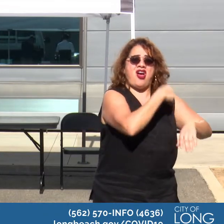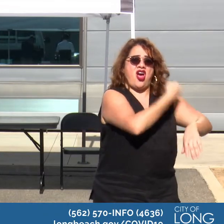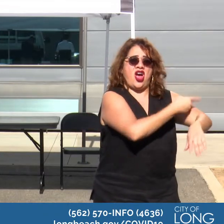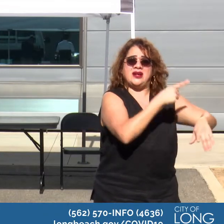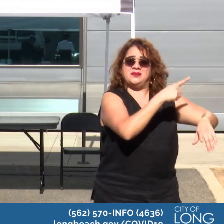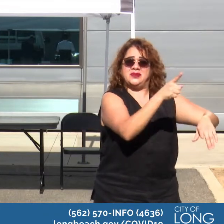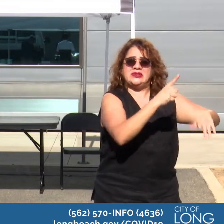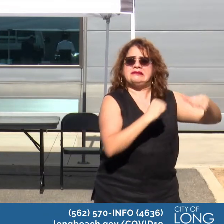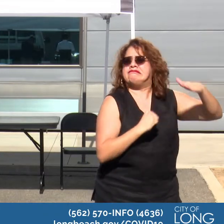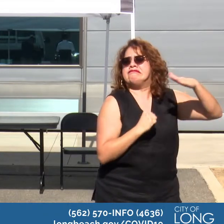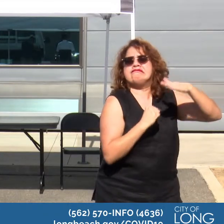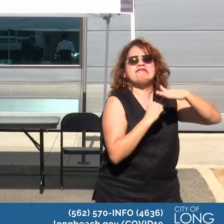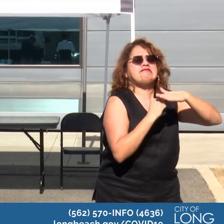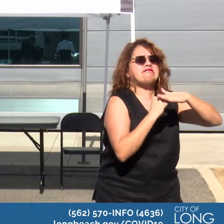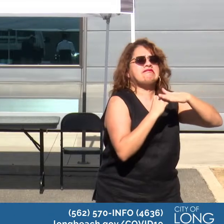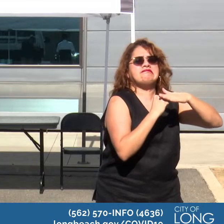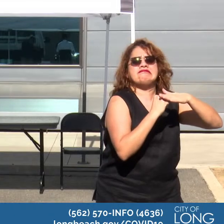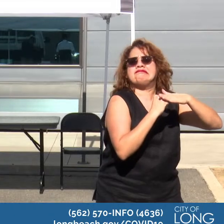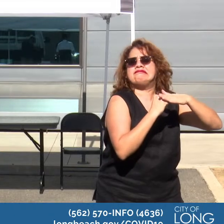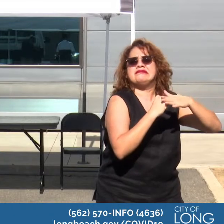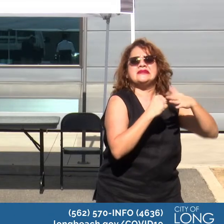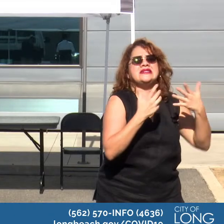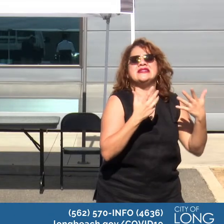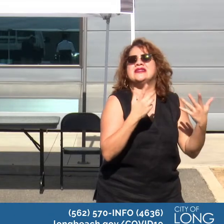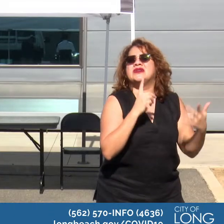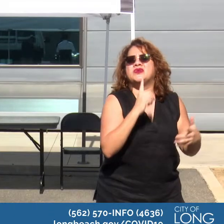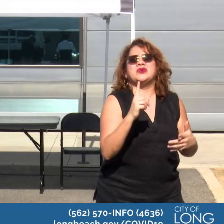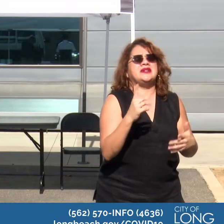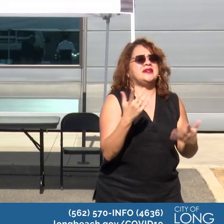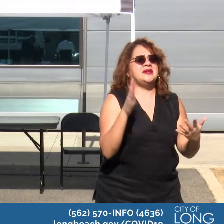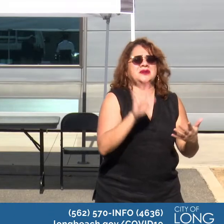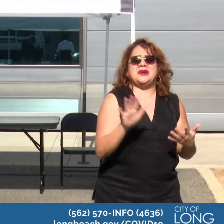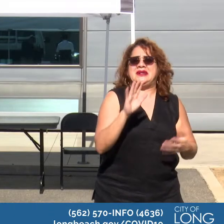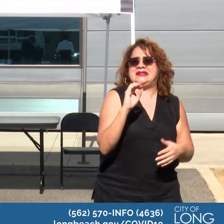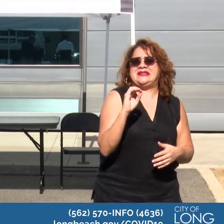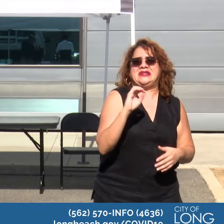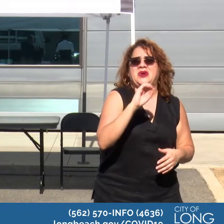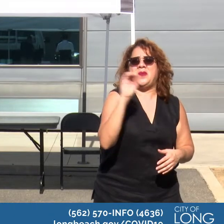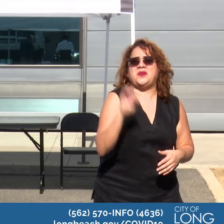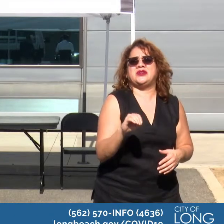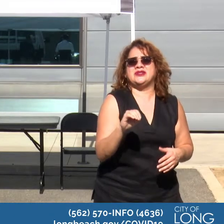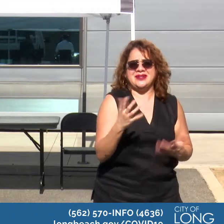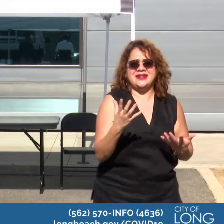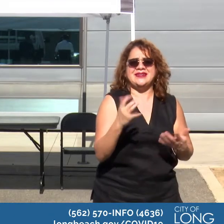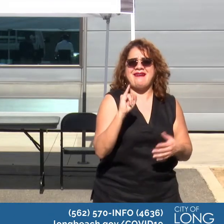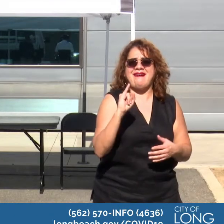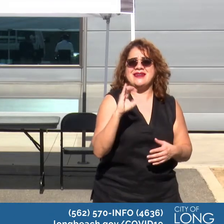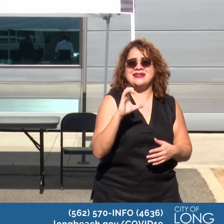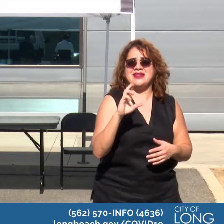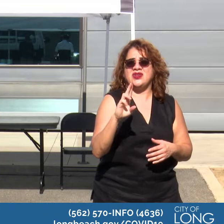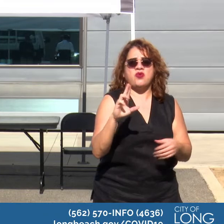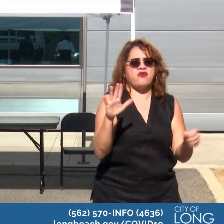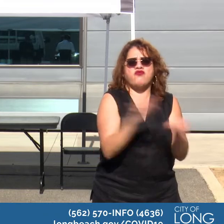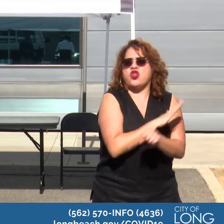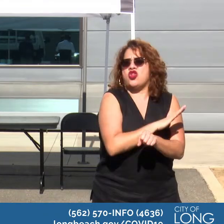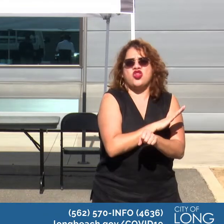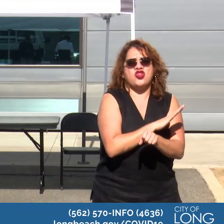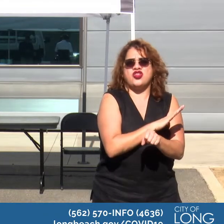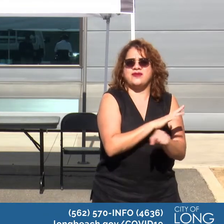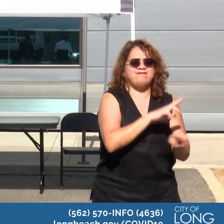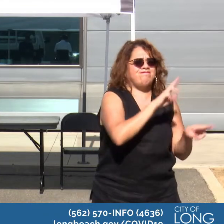strained. We still are at essentially a 0% capacity in our ICUs, and